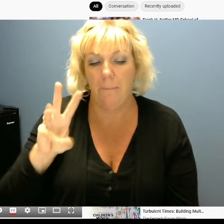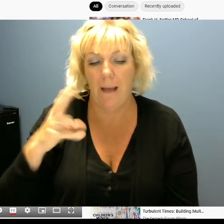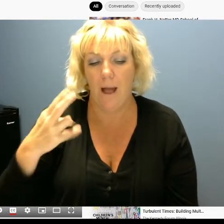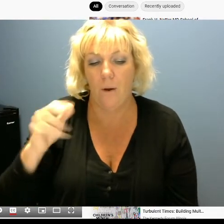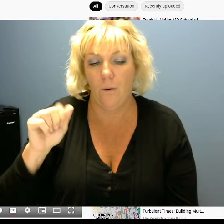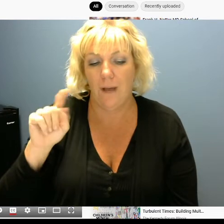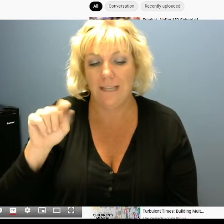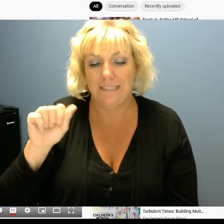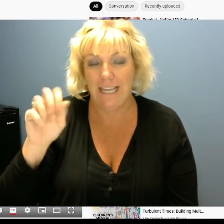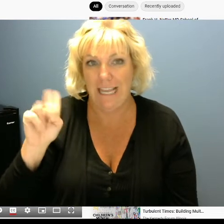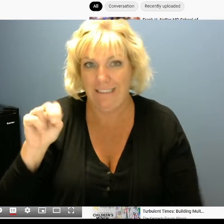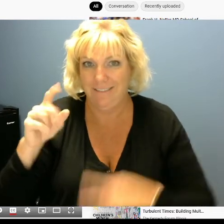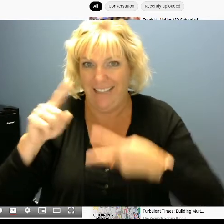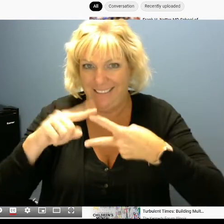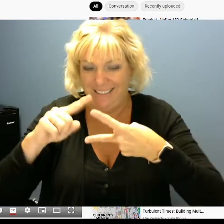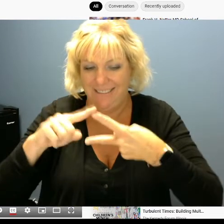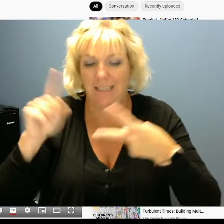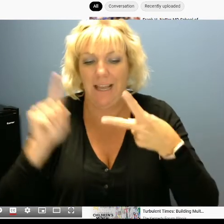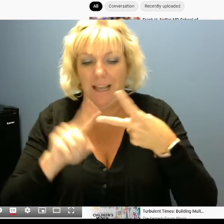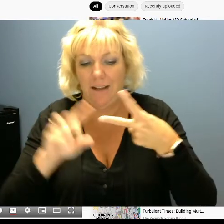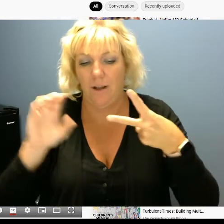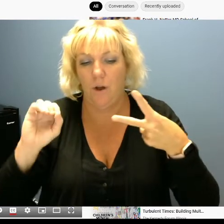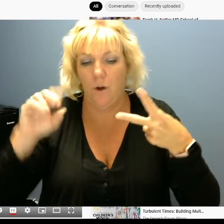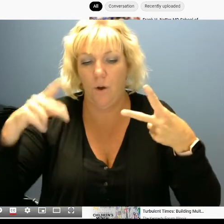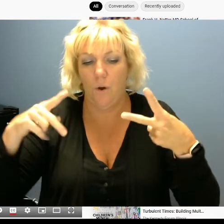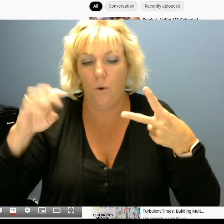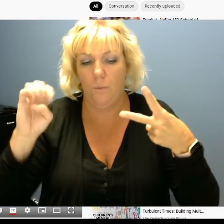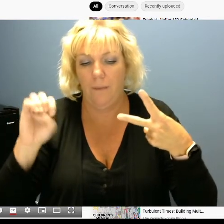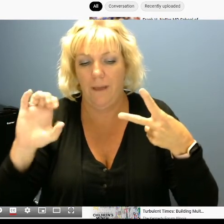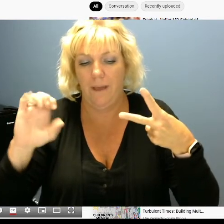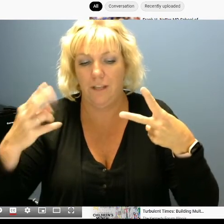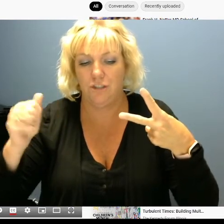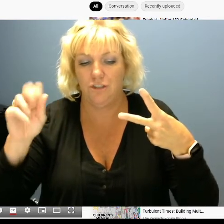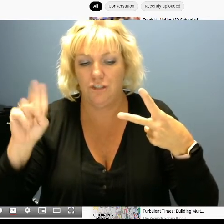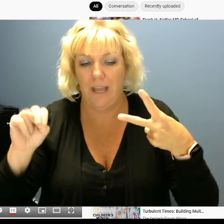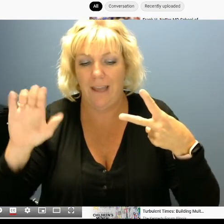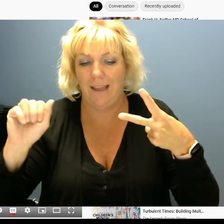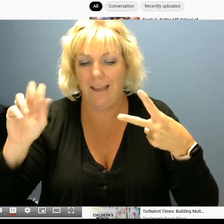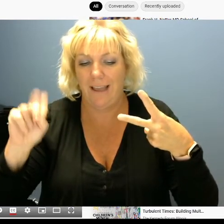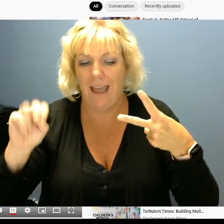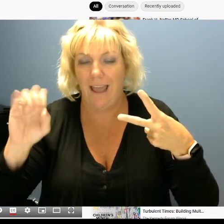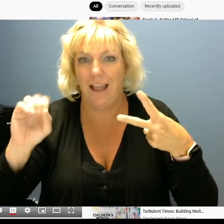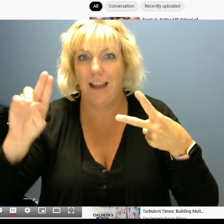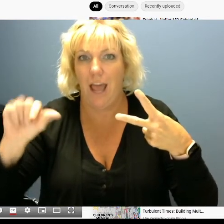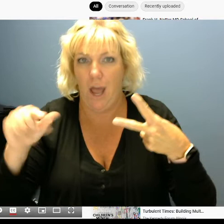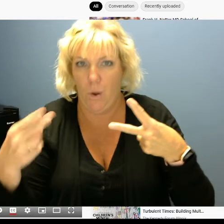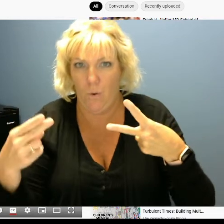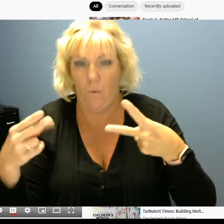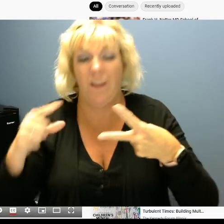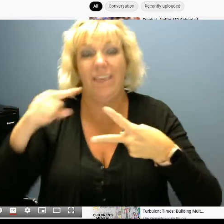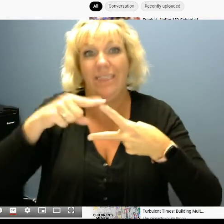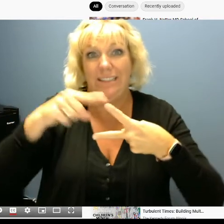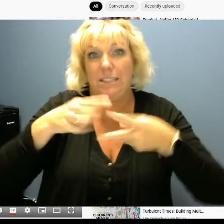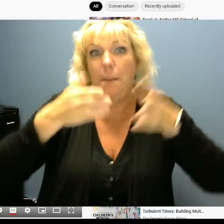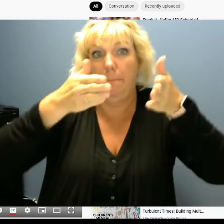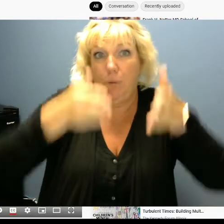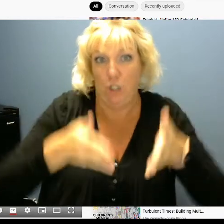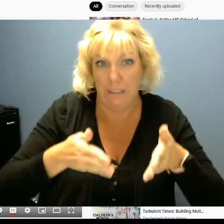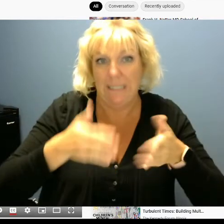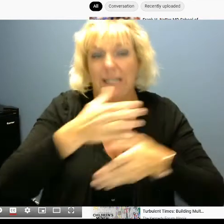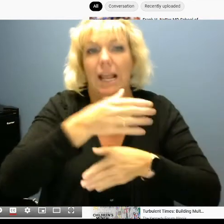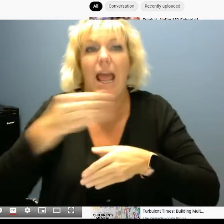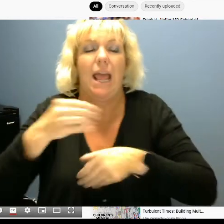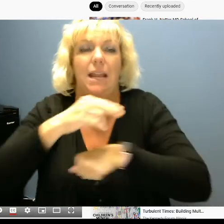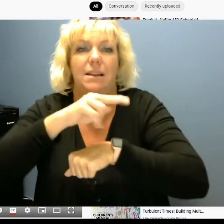Ope-Shekanau. Powhatan is both a person and also refers to the nation